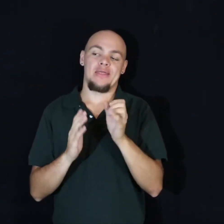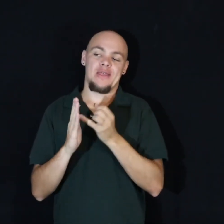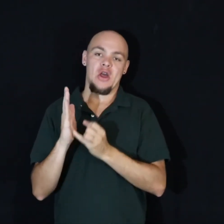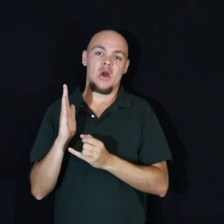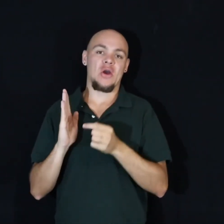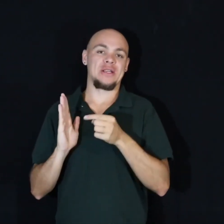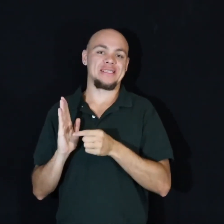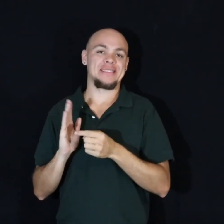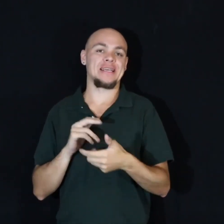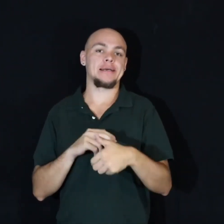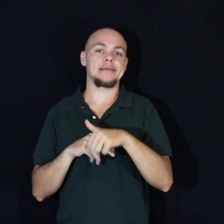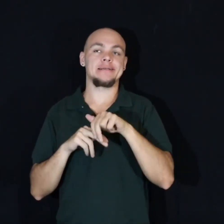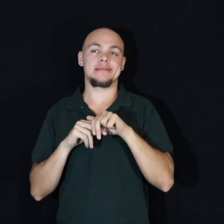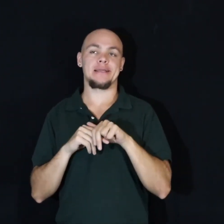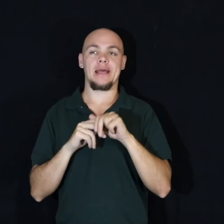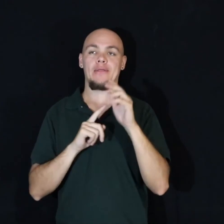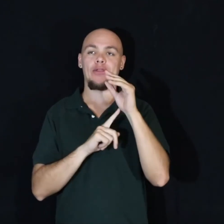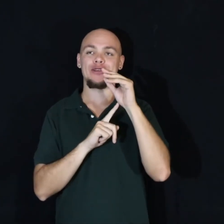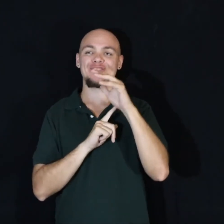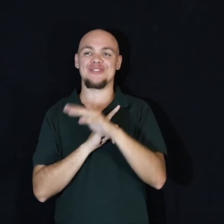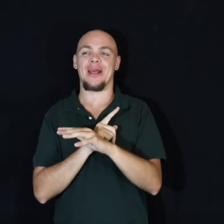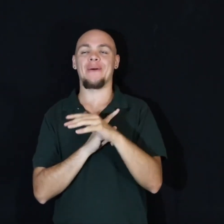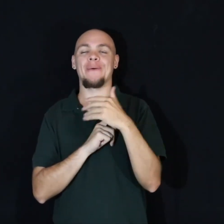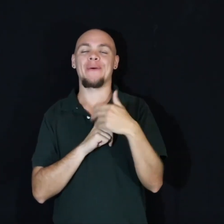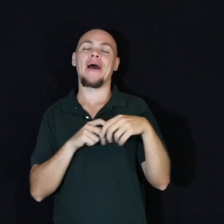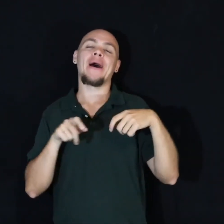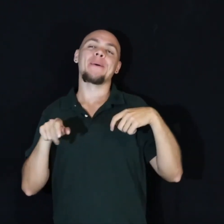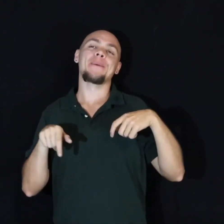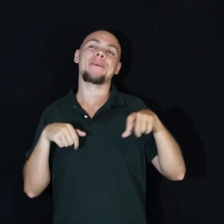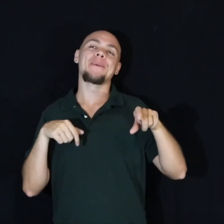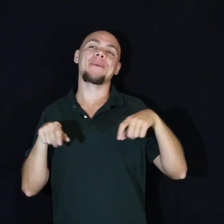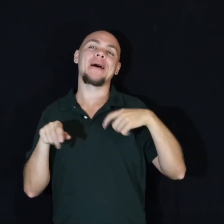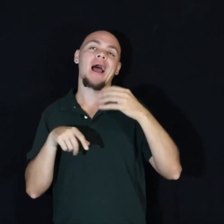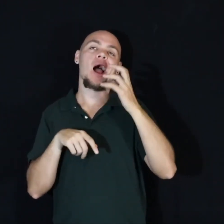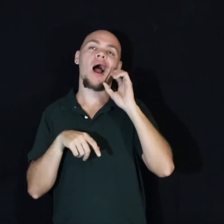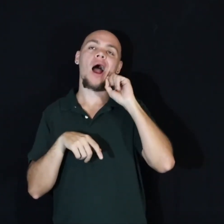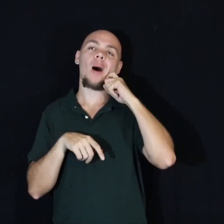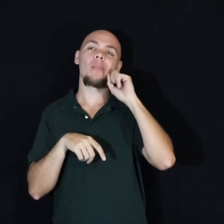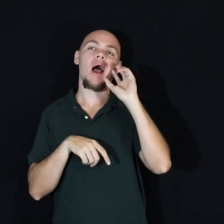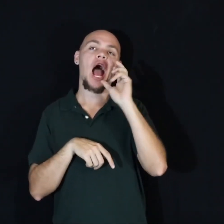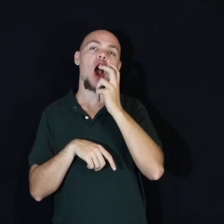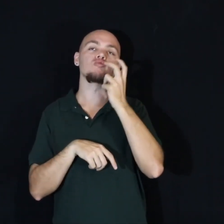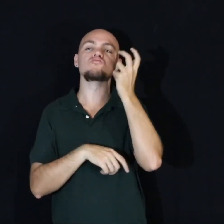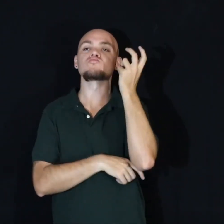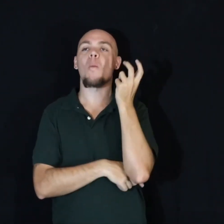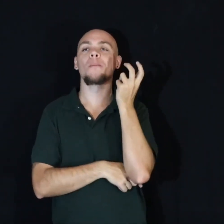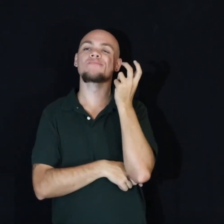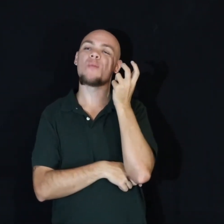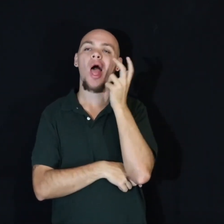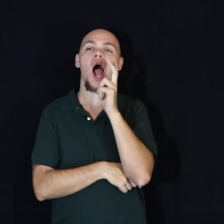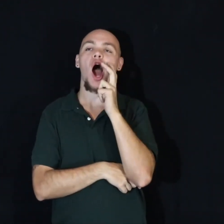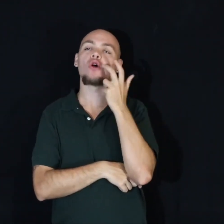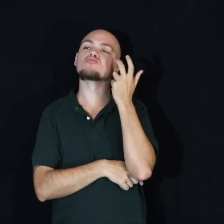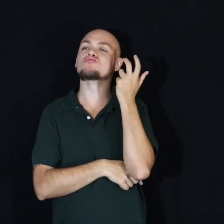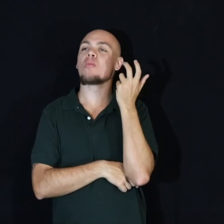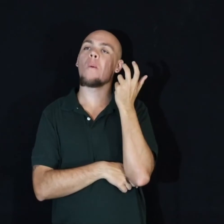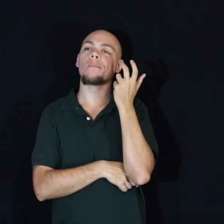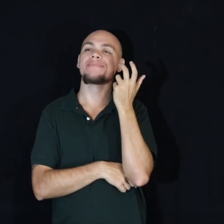in the shade close by, dangled his legs, munched his apple, and planned the slaughter of more innocents. There was